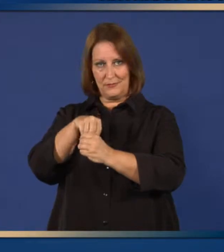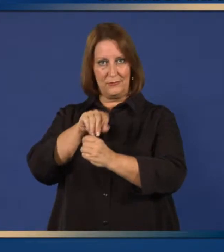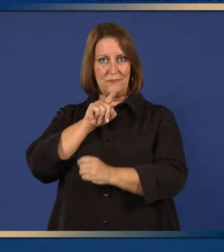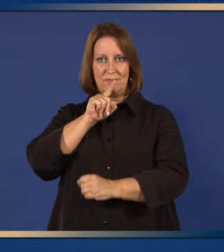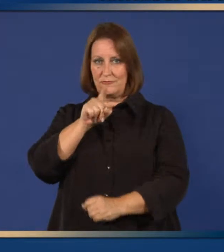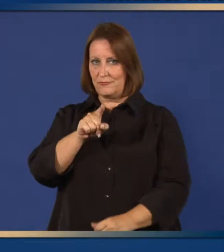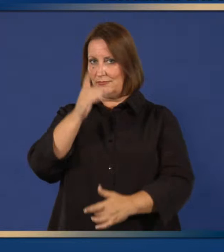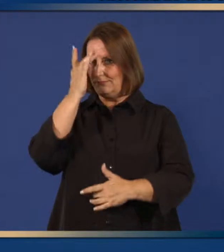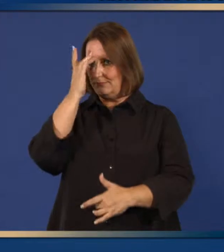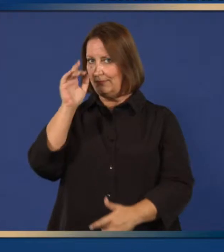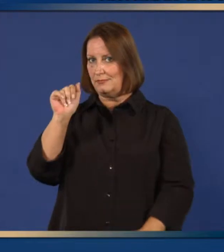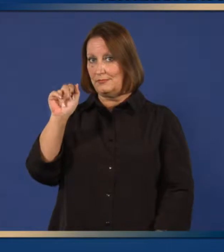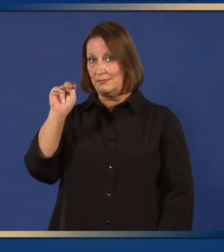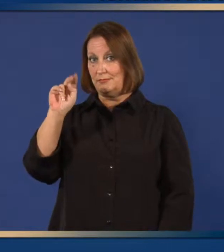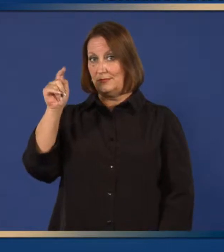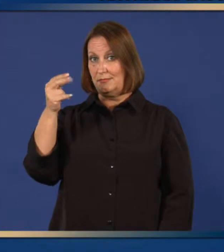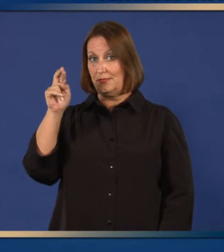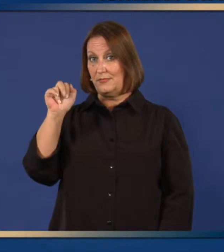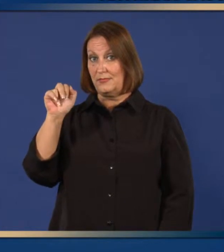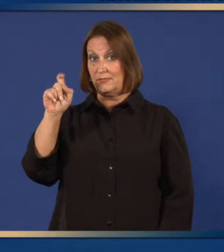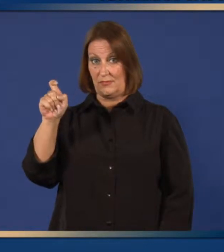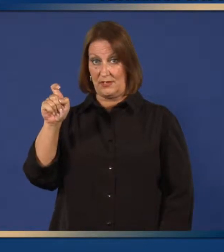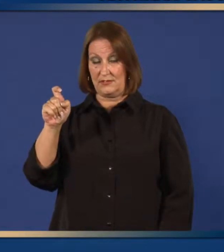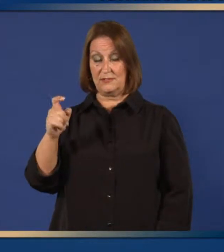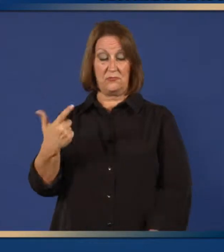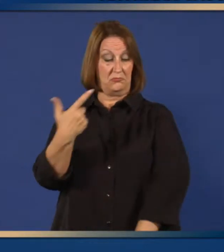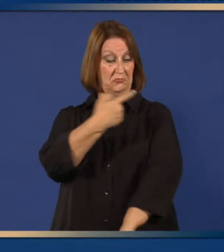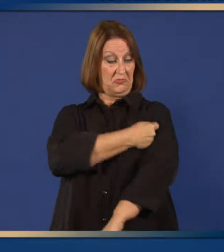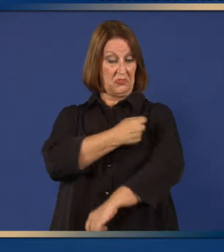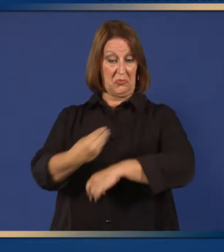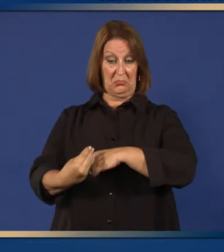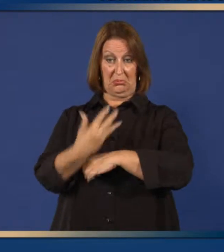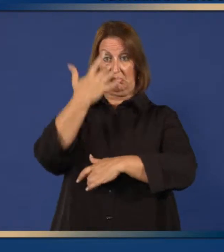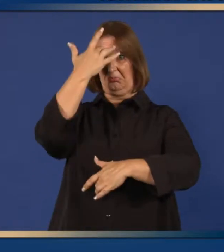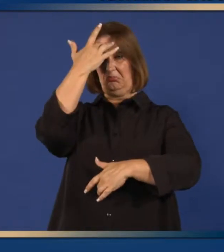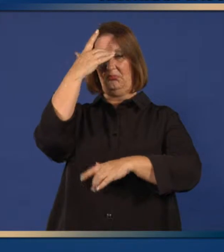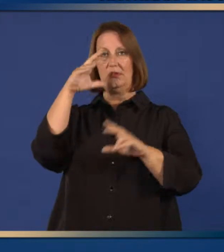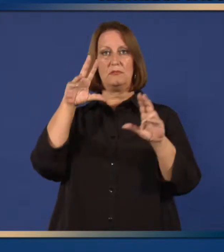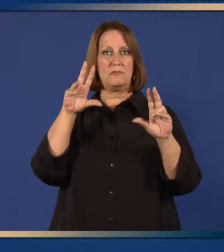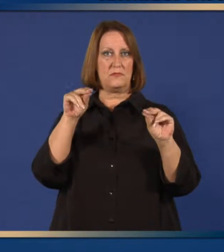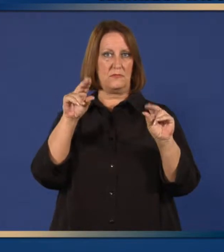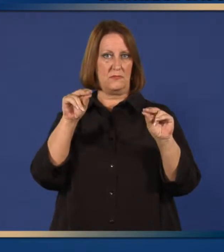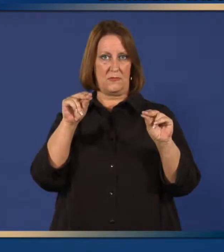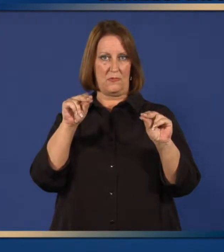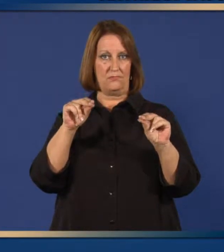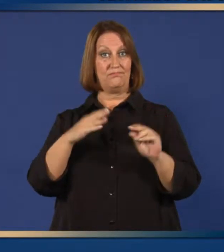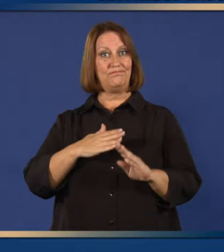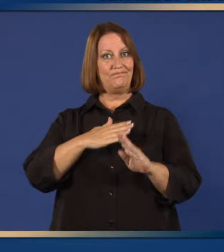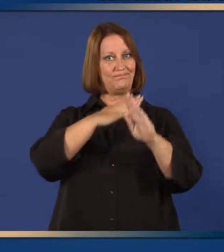not contain B. anthracis cells, and it does not cause anthrax.